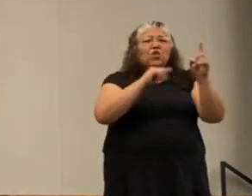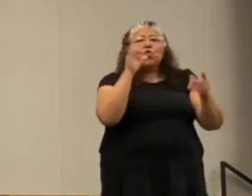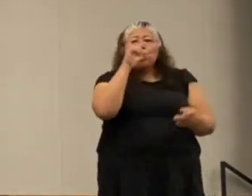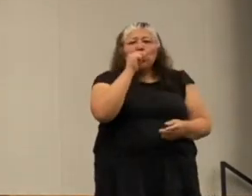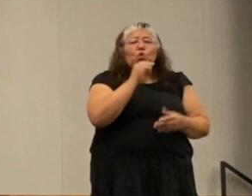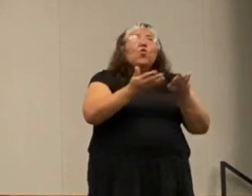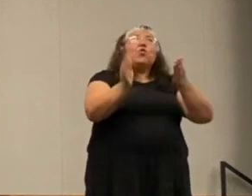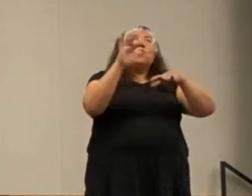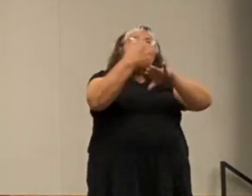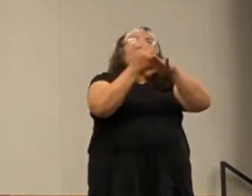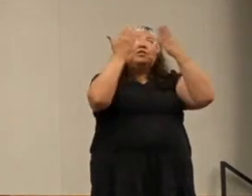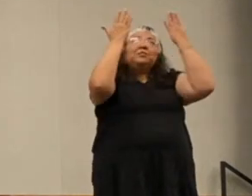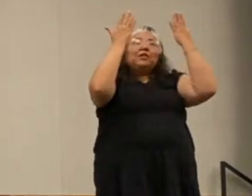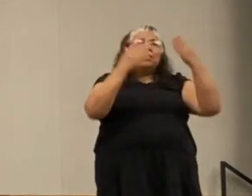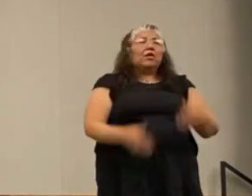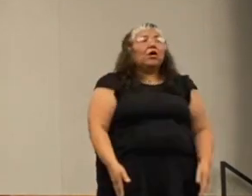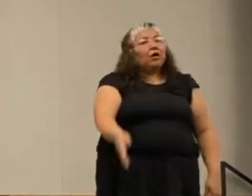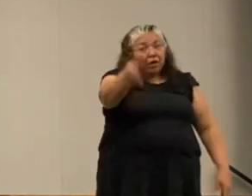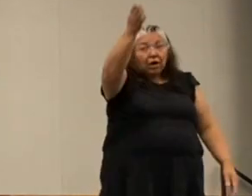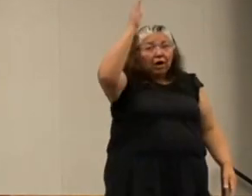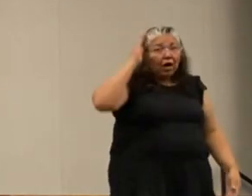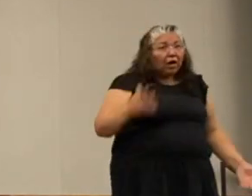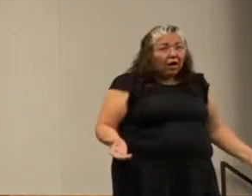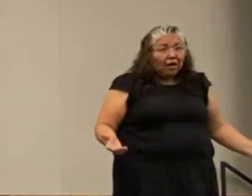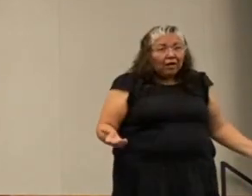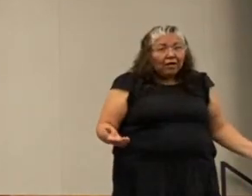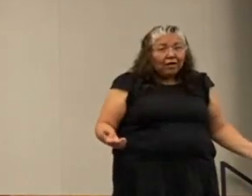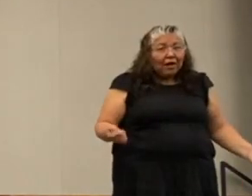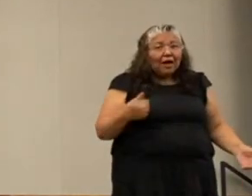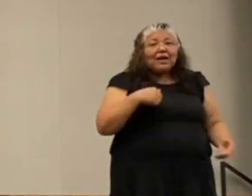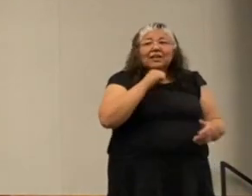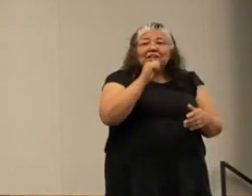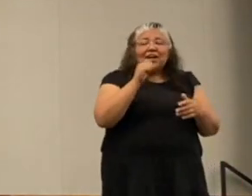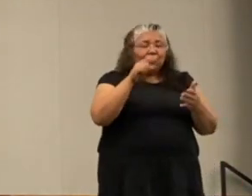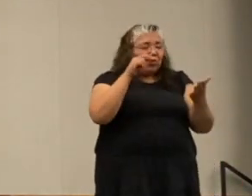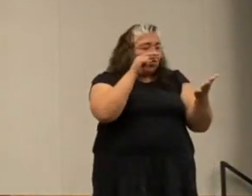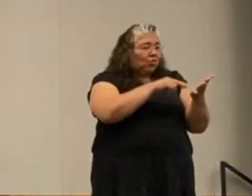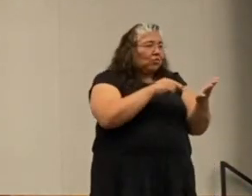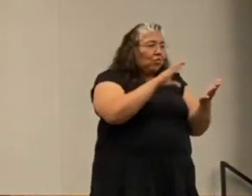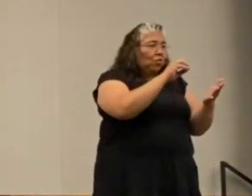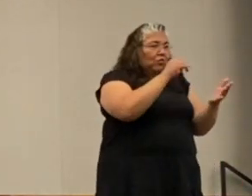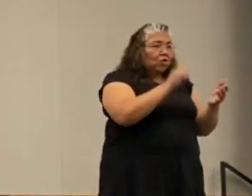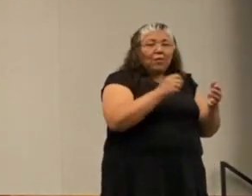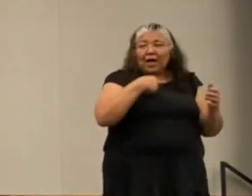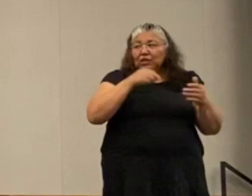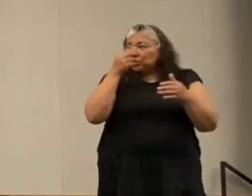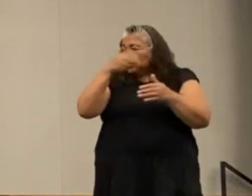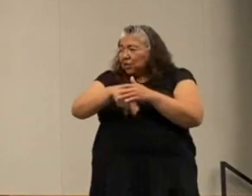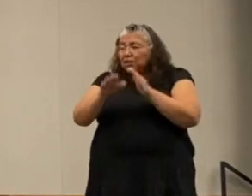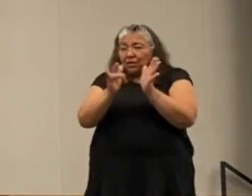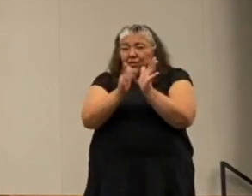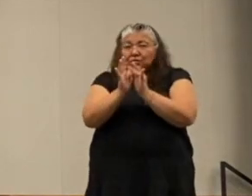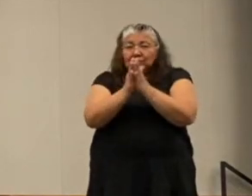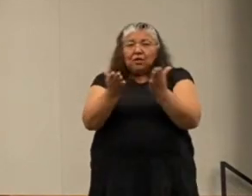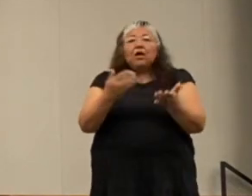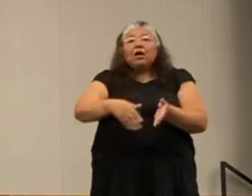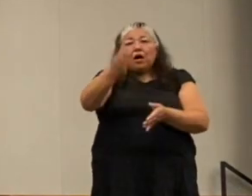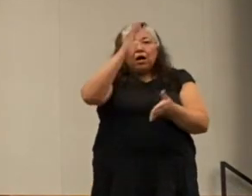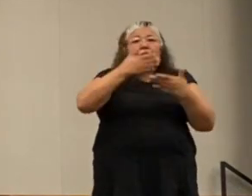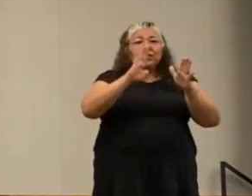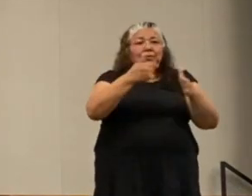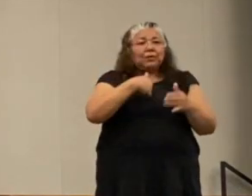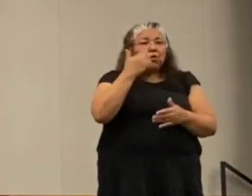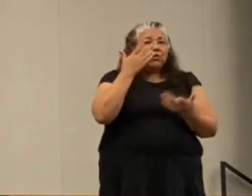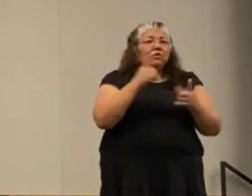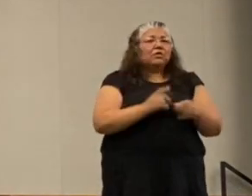there? God. So I don't have to go to the horoscope. I can go here. God will tell me what's up. What